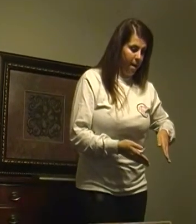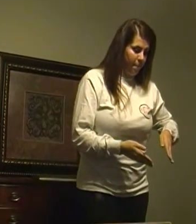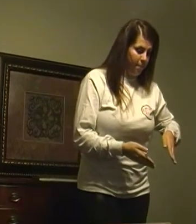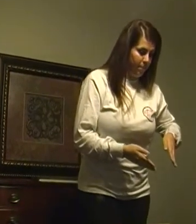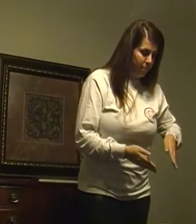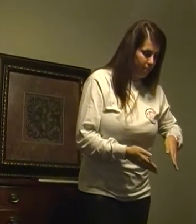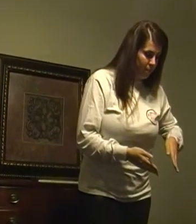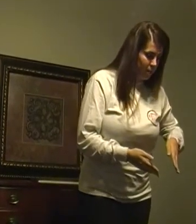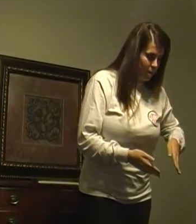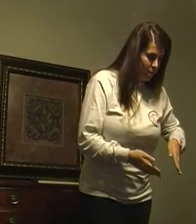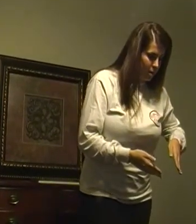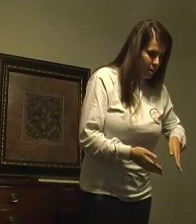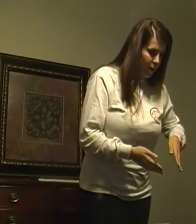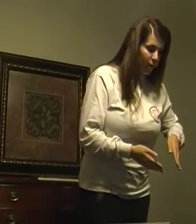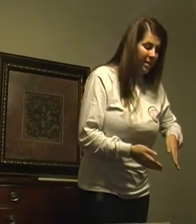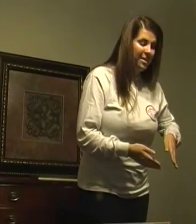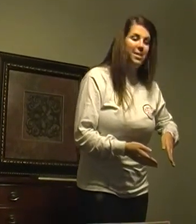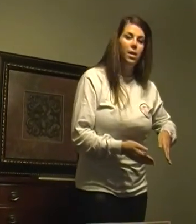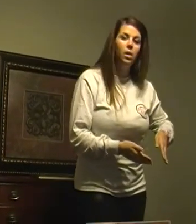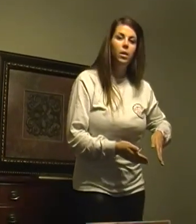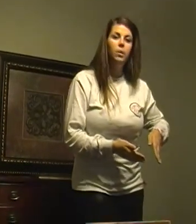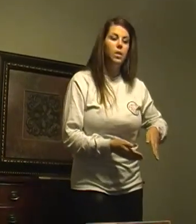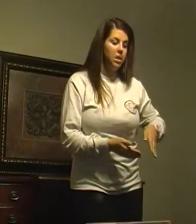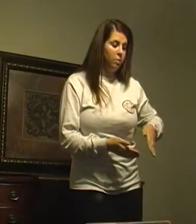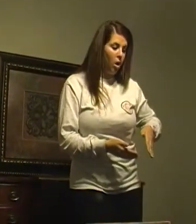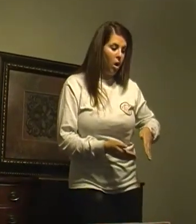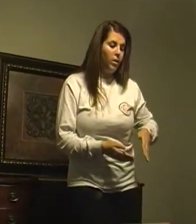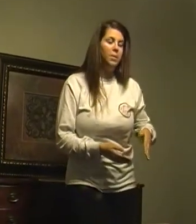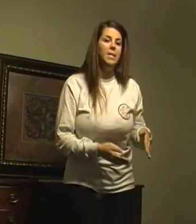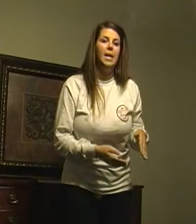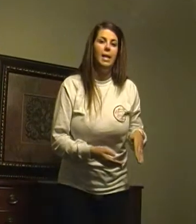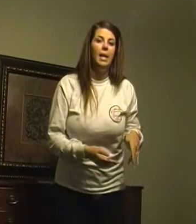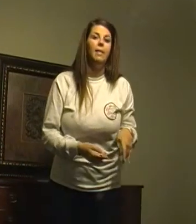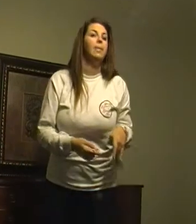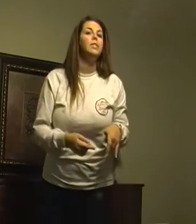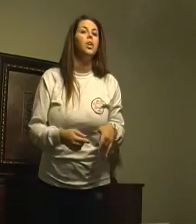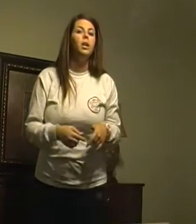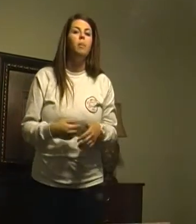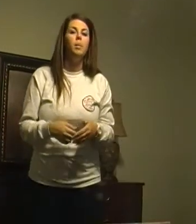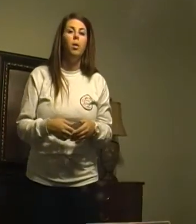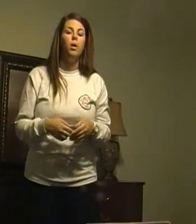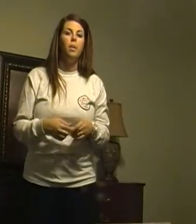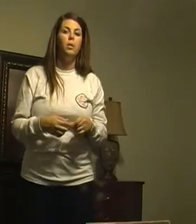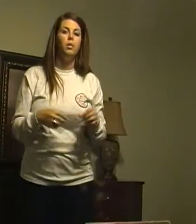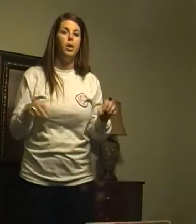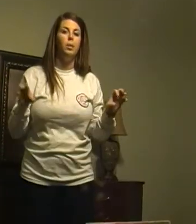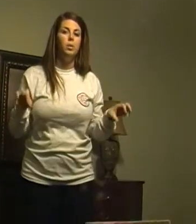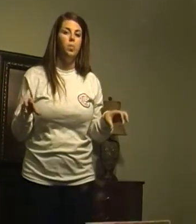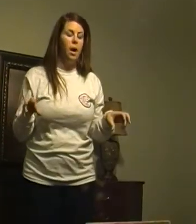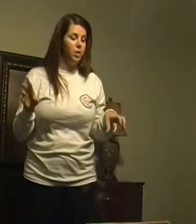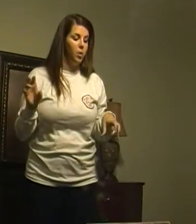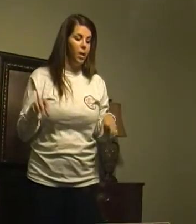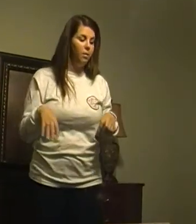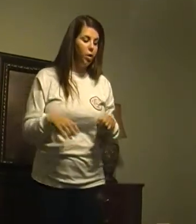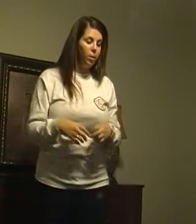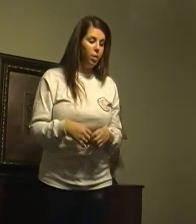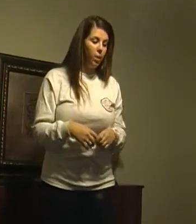go, it was still, it was small, it was hidden. And these are going to be broken up into 3 groups as well. So whatever group you